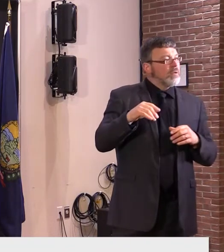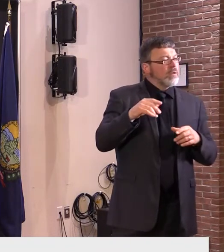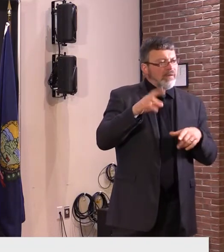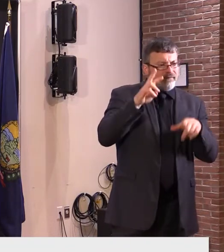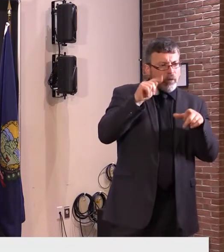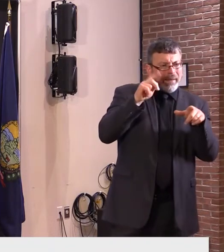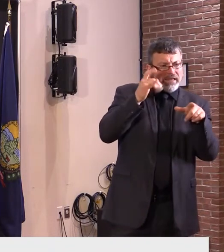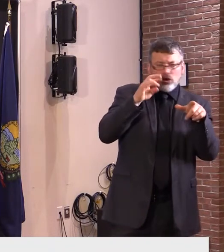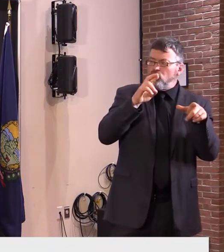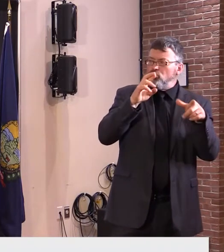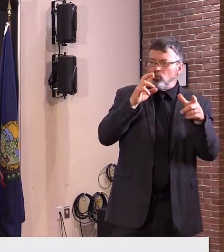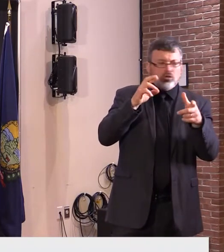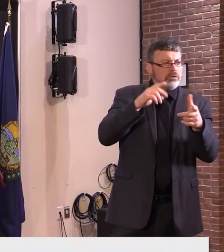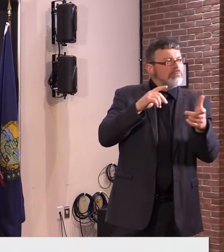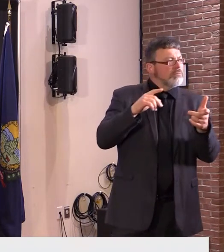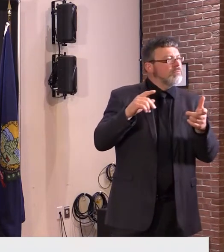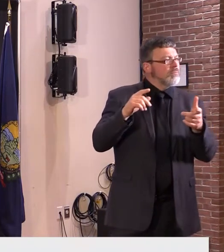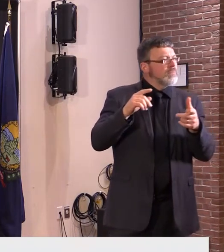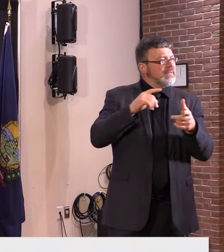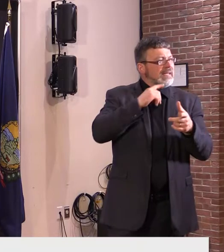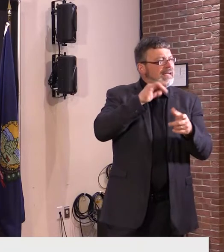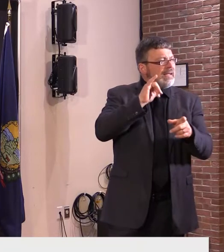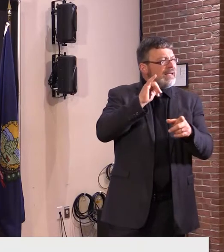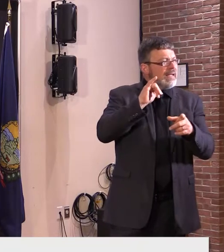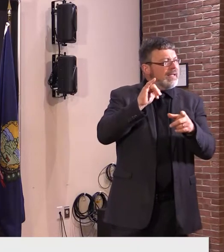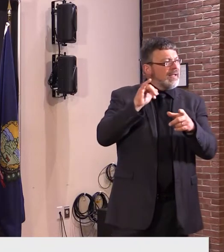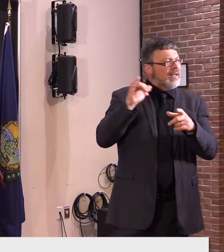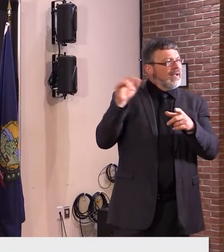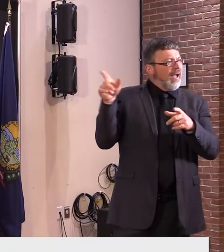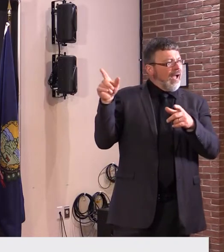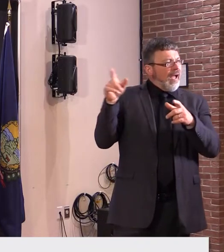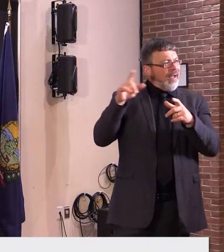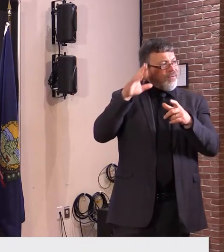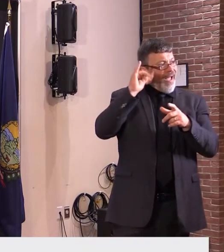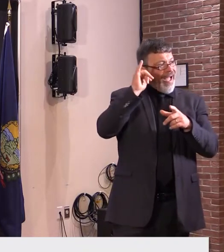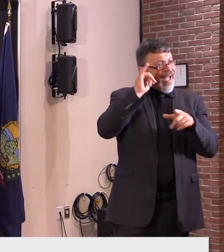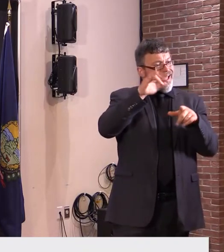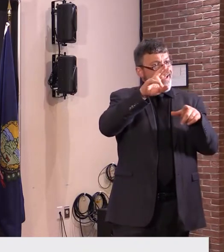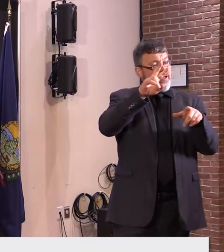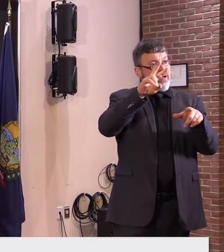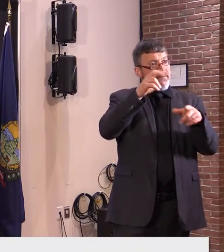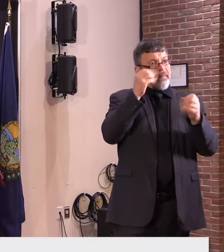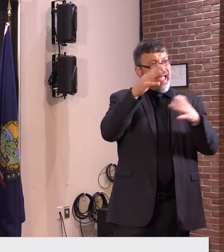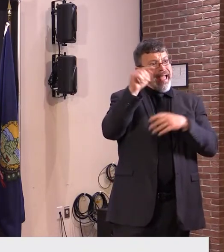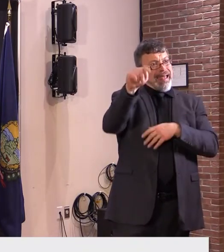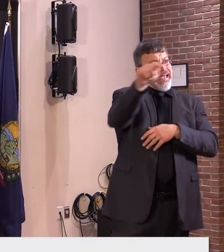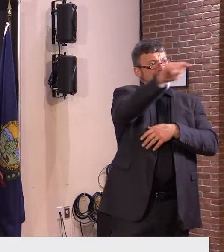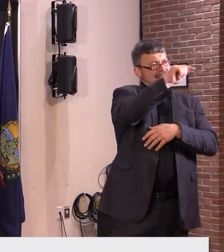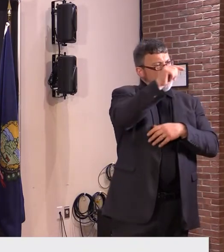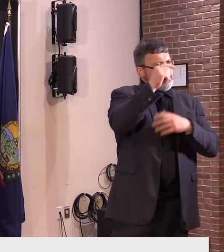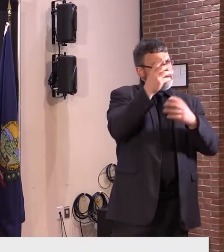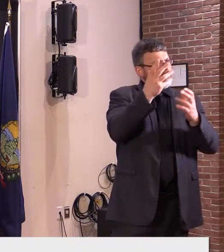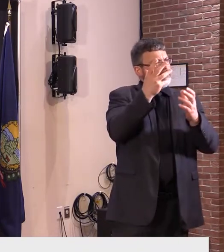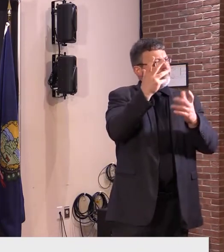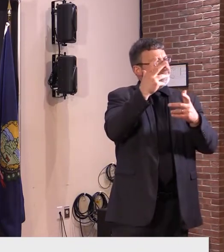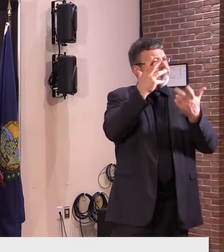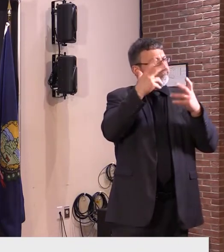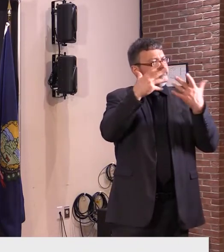that factor into your decision? Well, in the executive offices, that's somewhat normal. I mean, we see